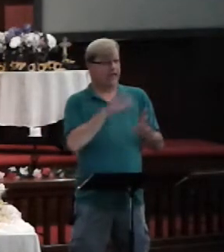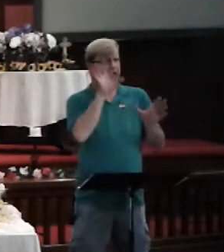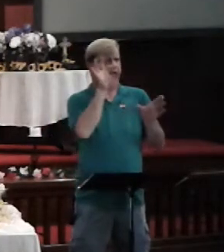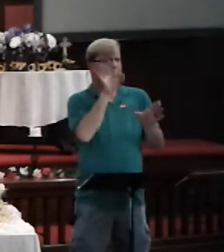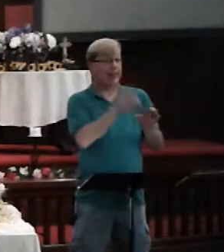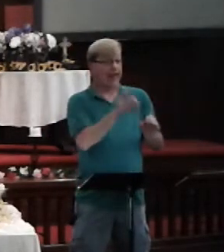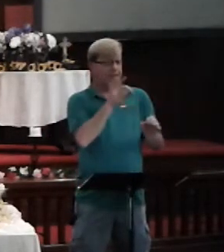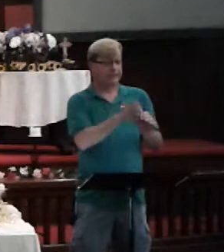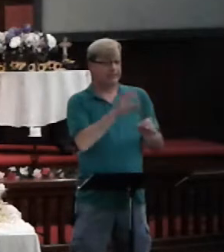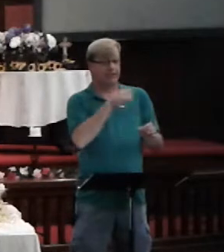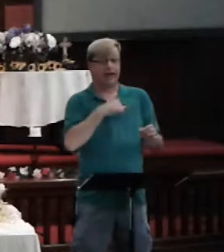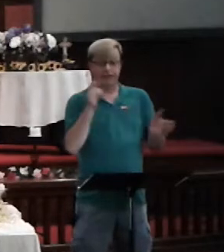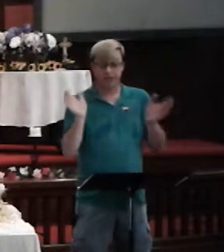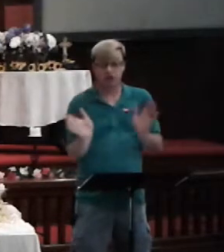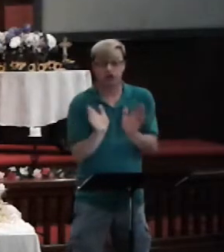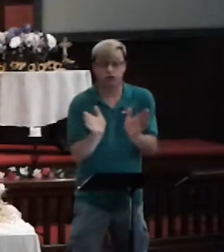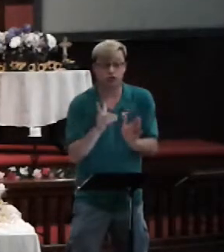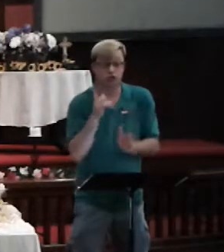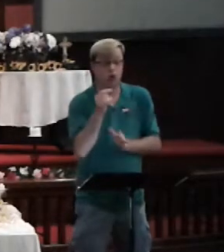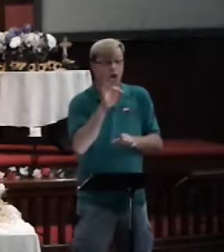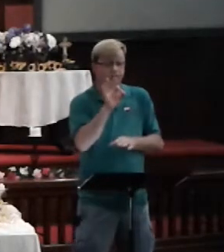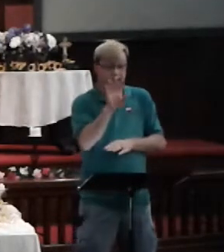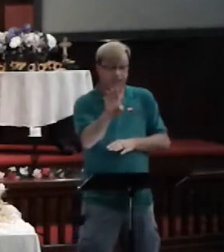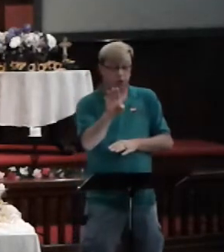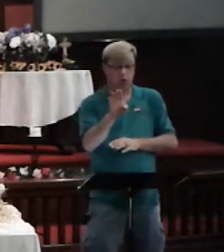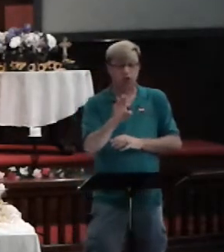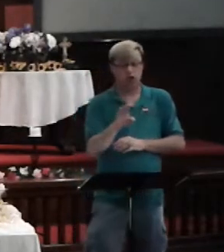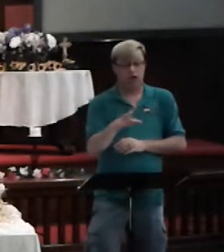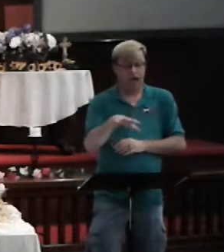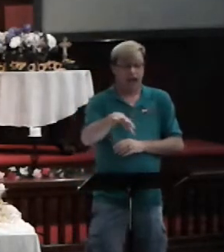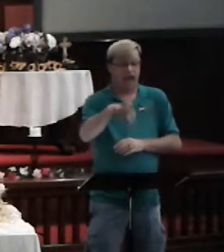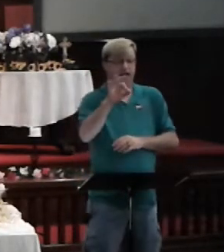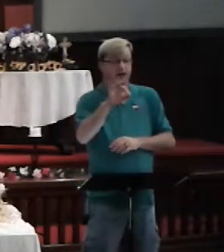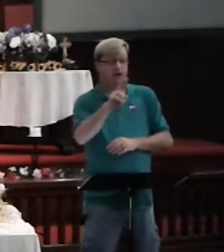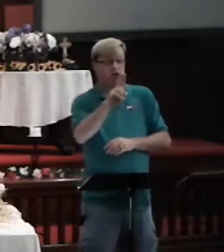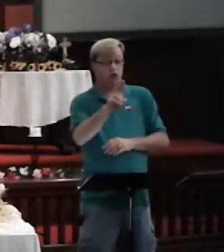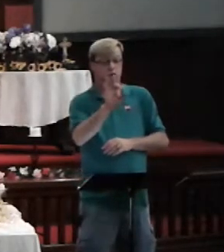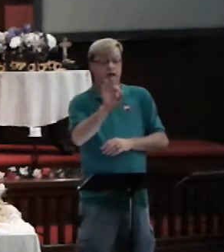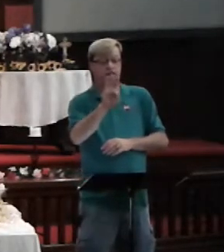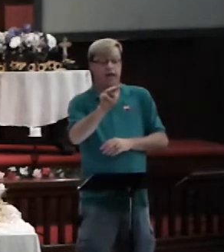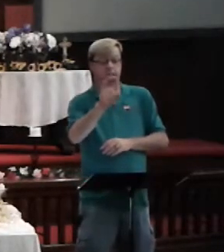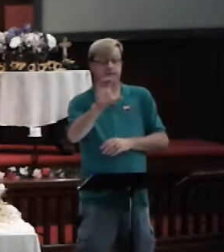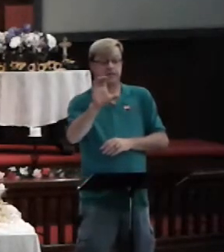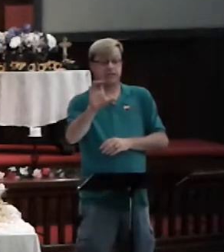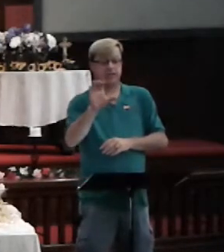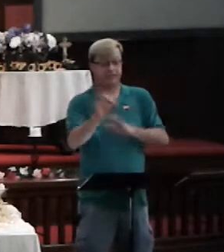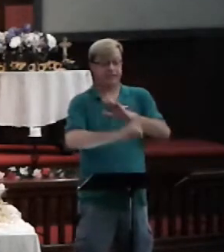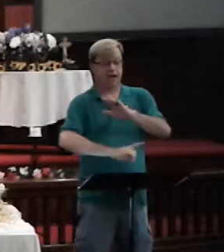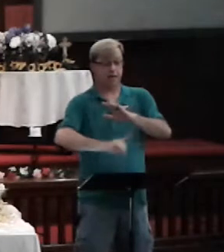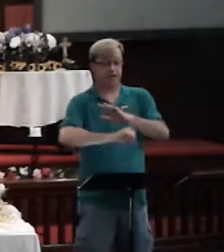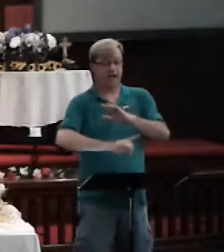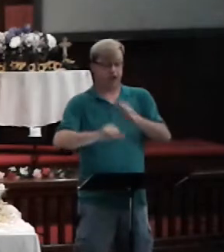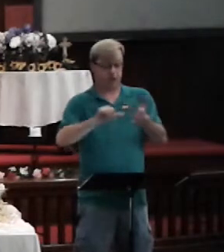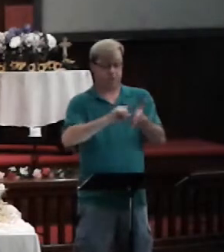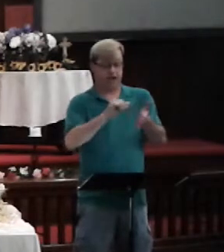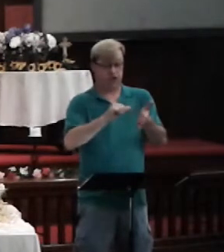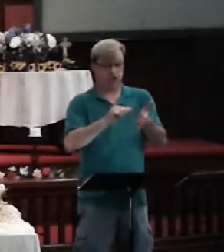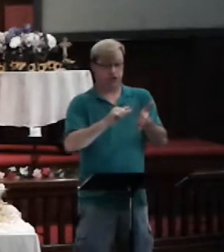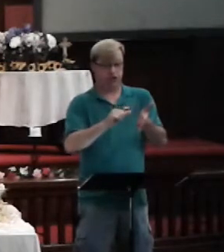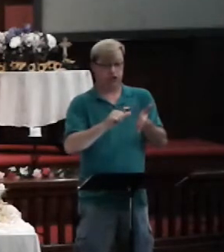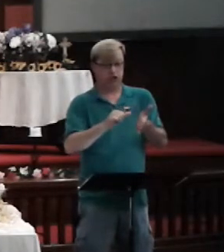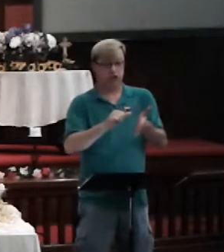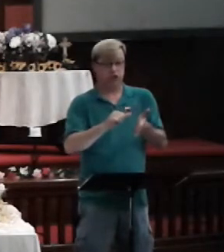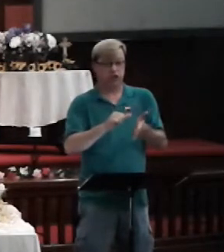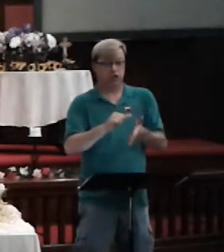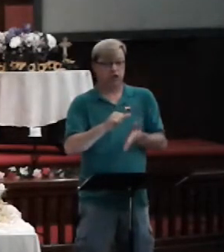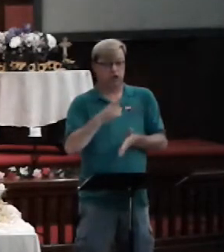elected, and I encourage you to go on Facebook and find the UFMCC denomination page